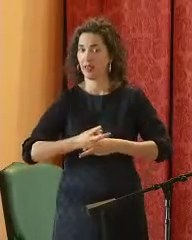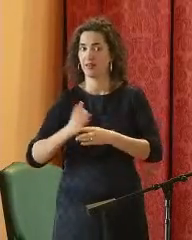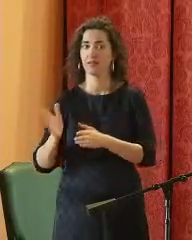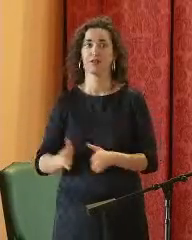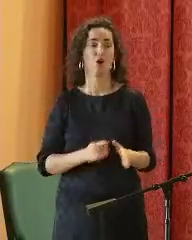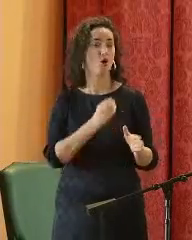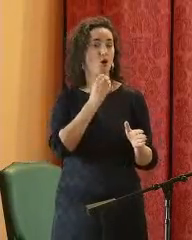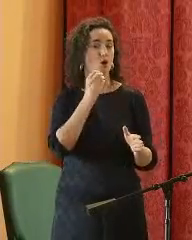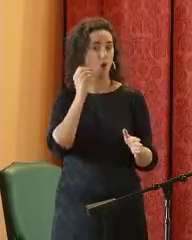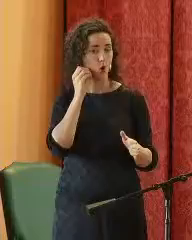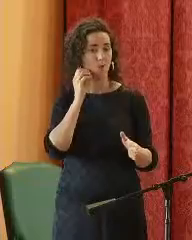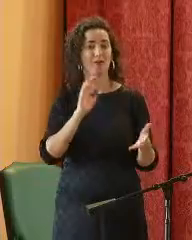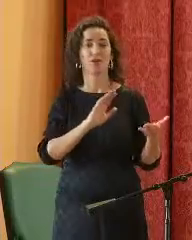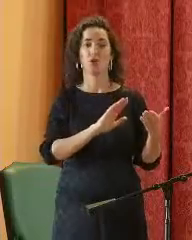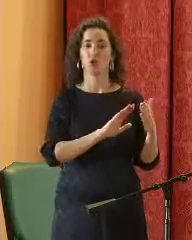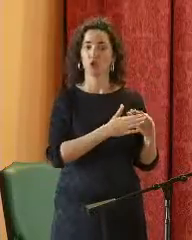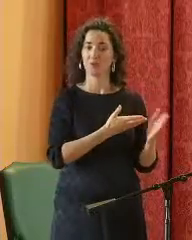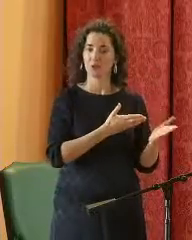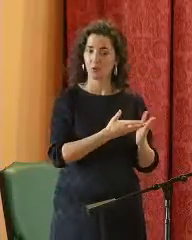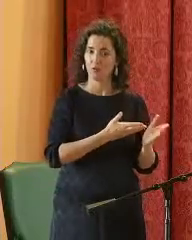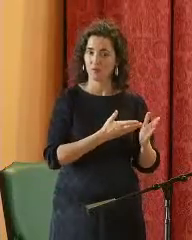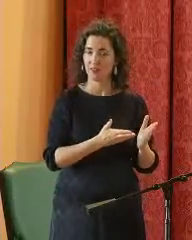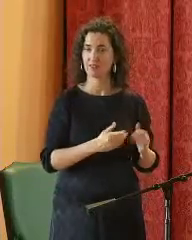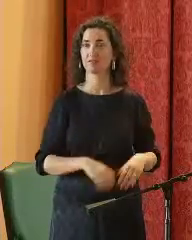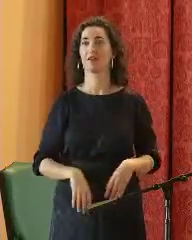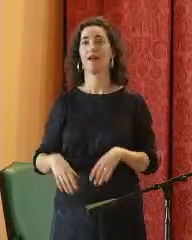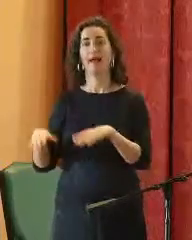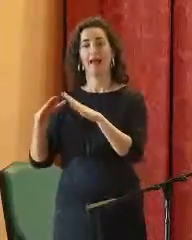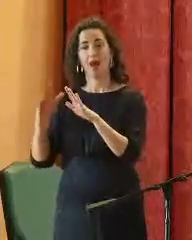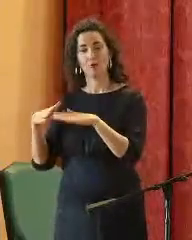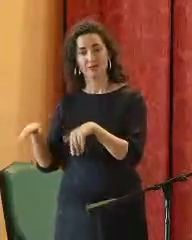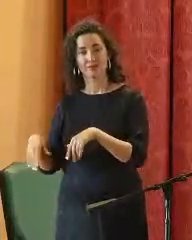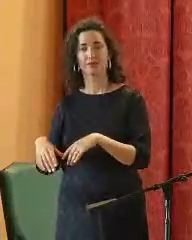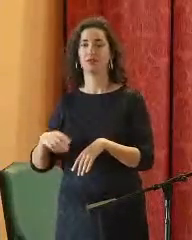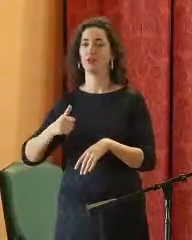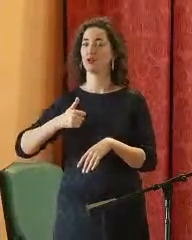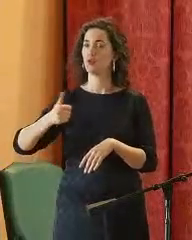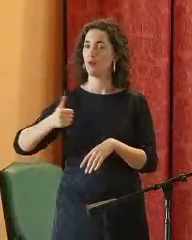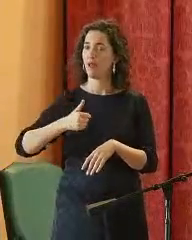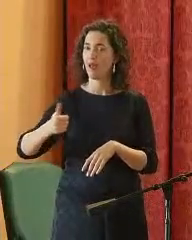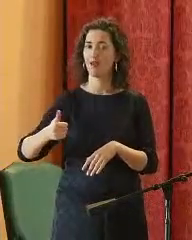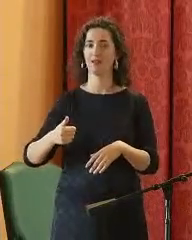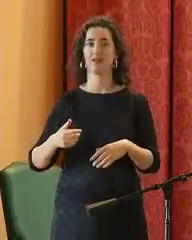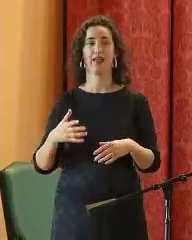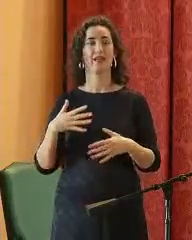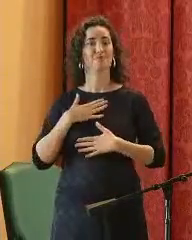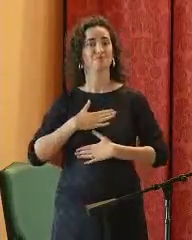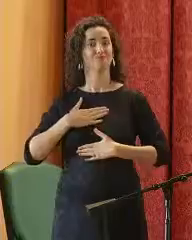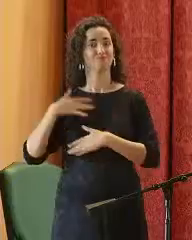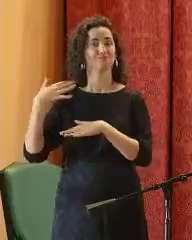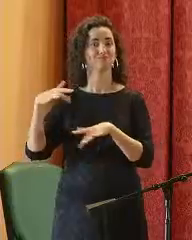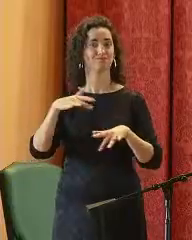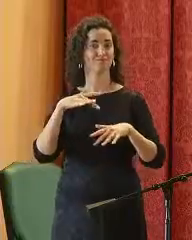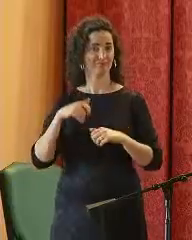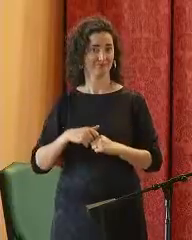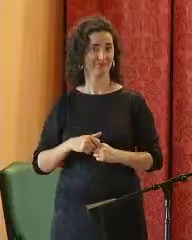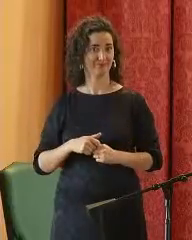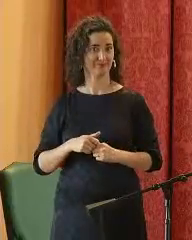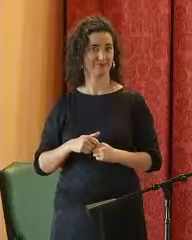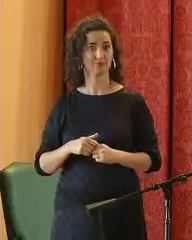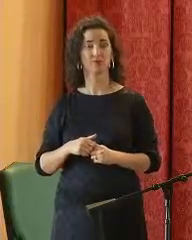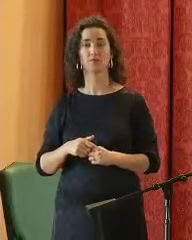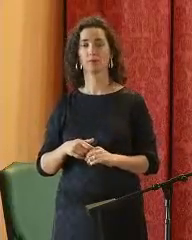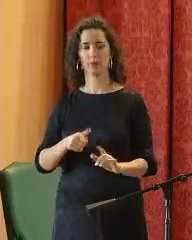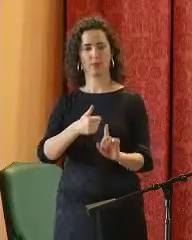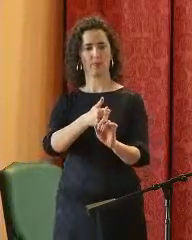home and community-based services, housing, transportation, and recreation. She was